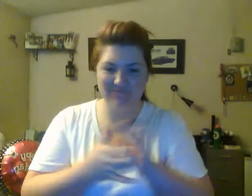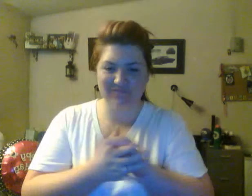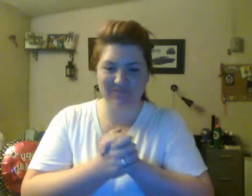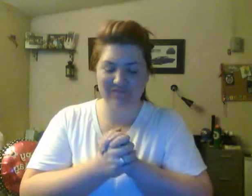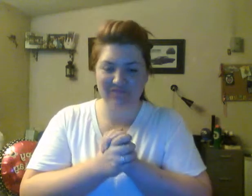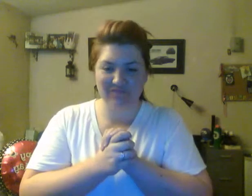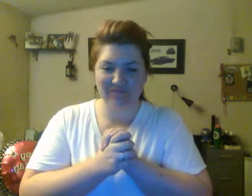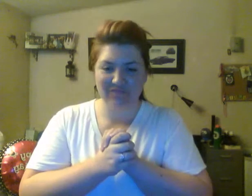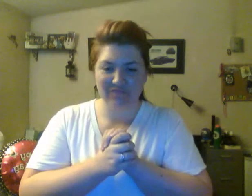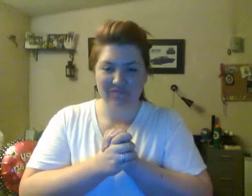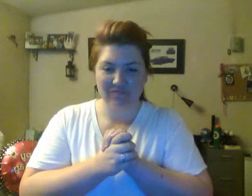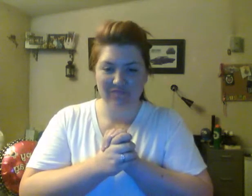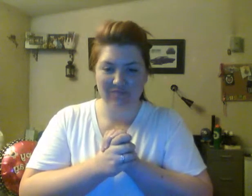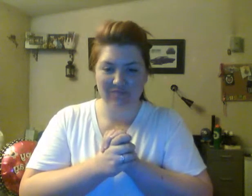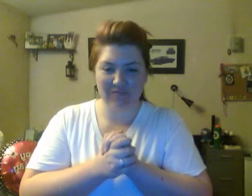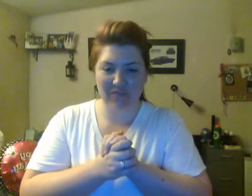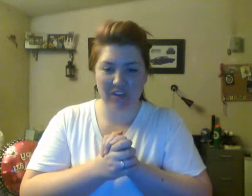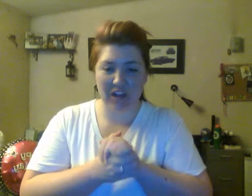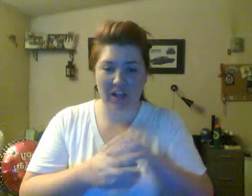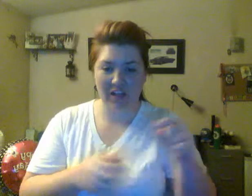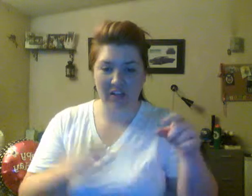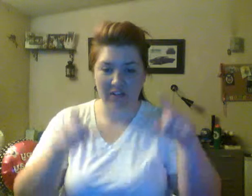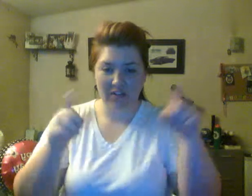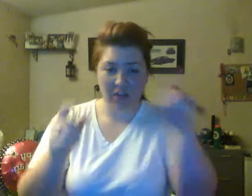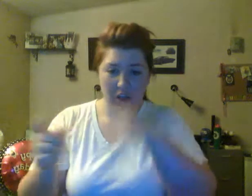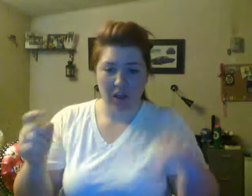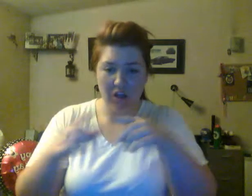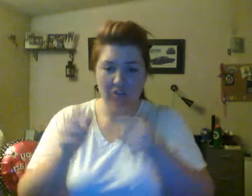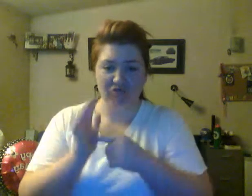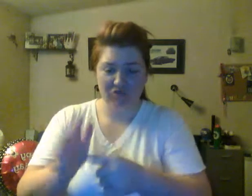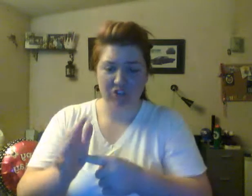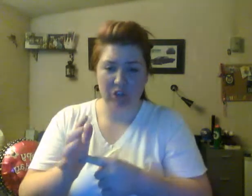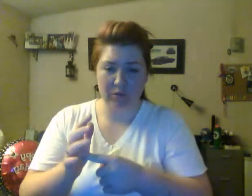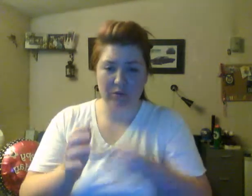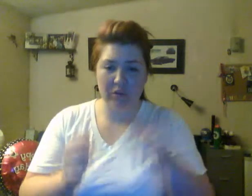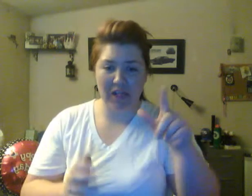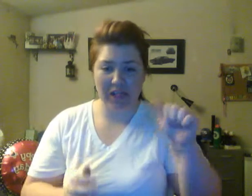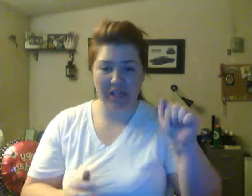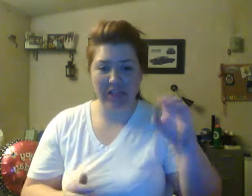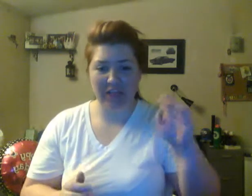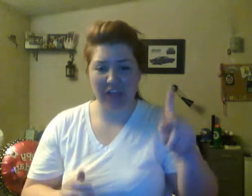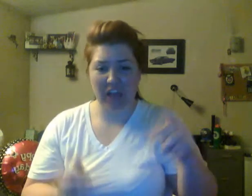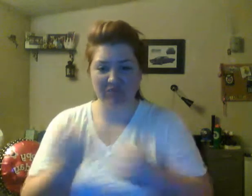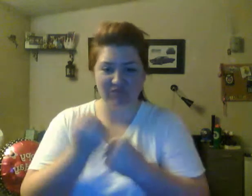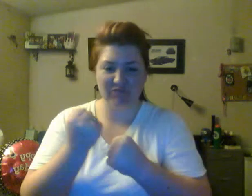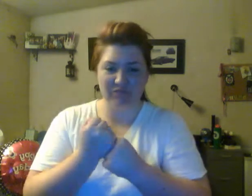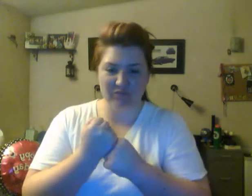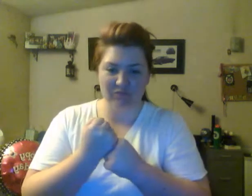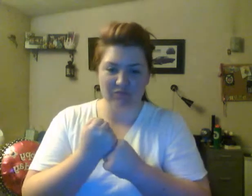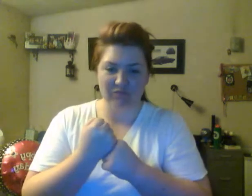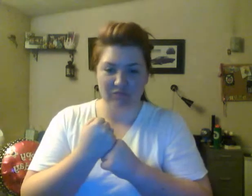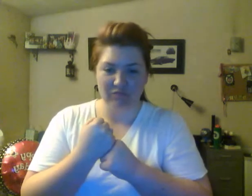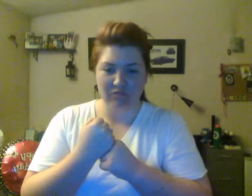So this shows you the lack of support. You only had 2/5 of your people who actually supported you, would help you out, fight your battles for